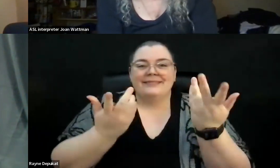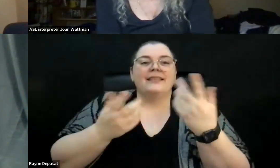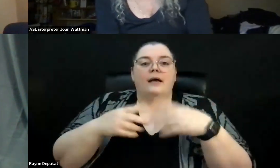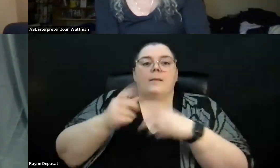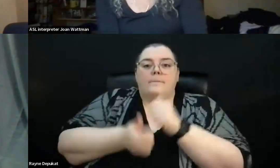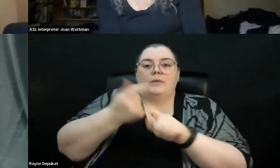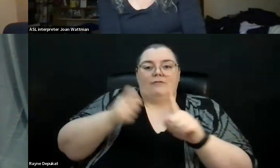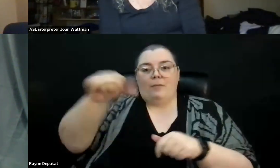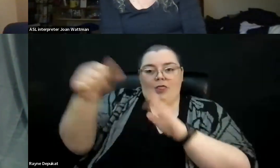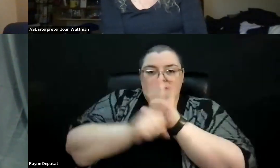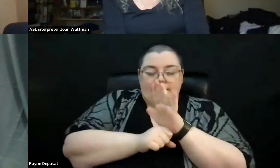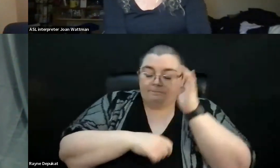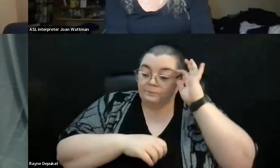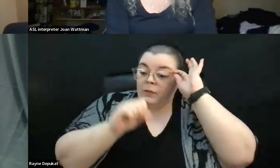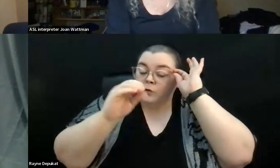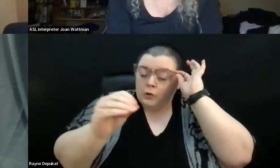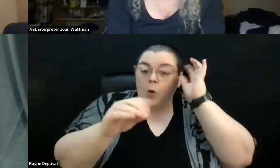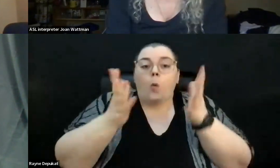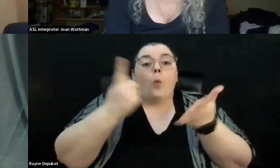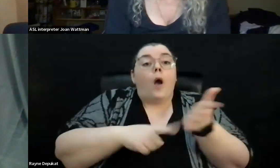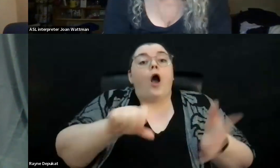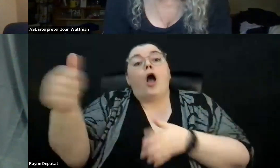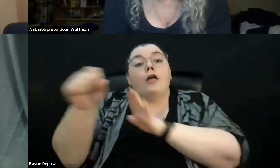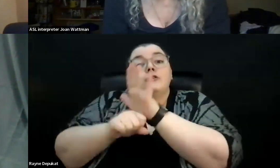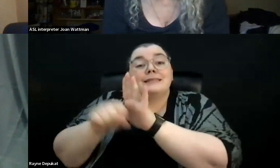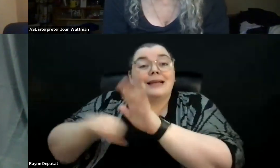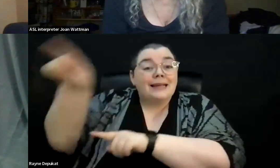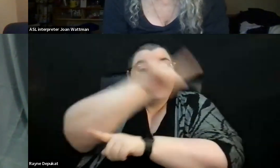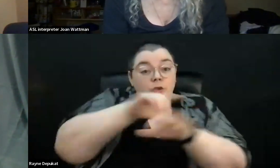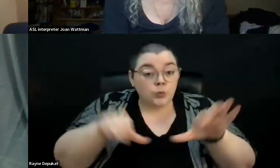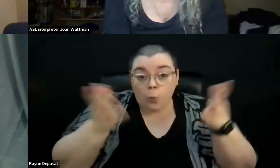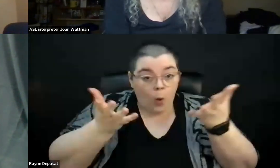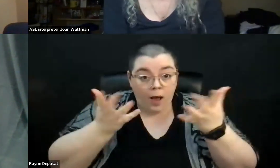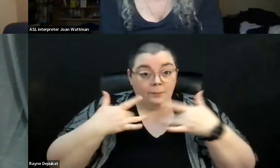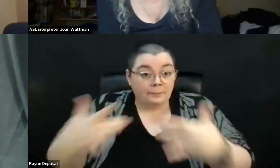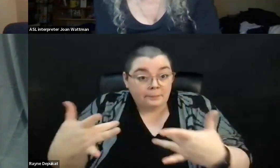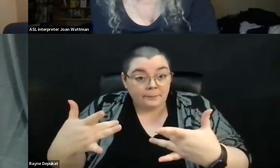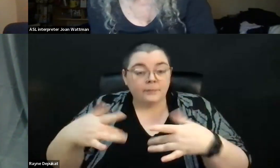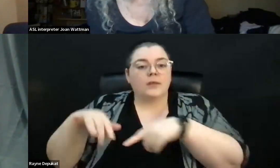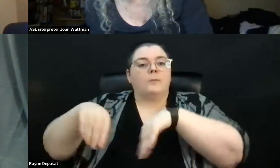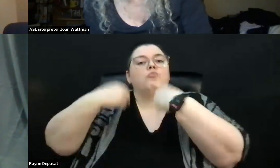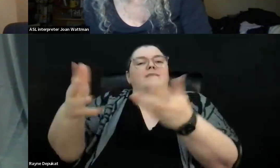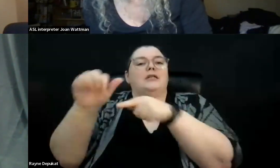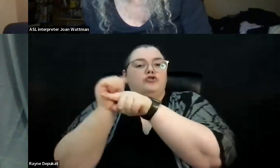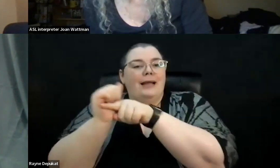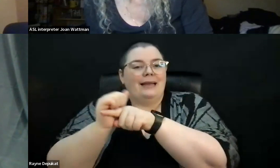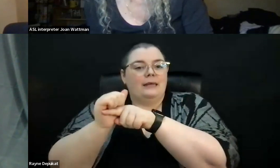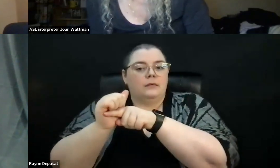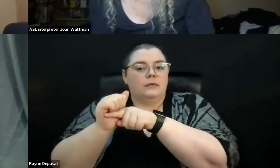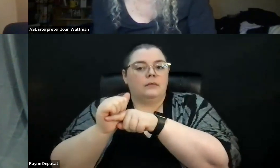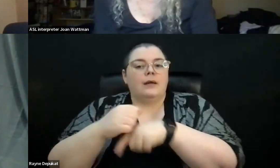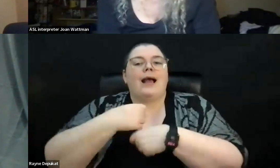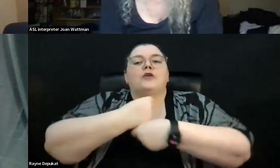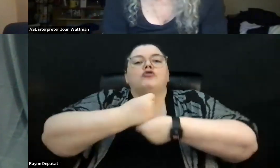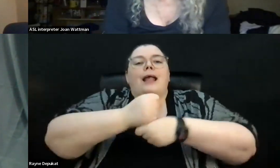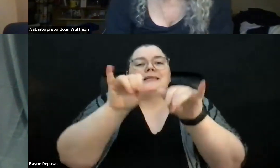two. So we bring in people from other states. Now, what other states are doing